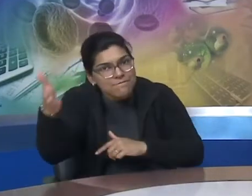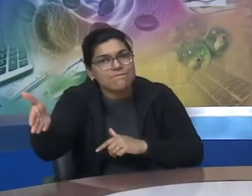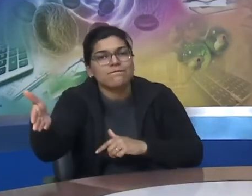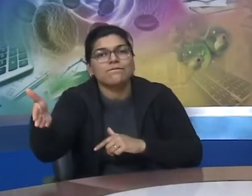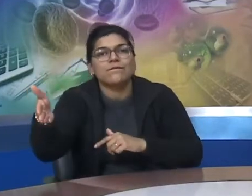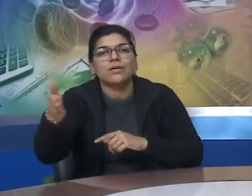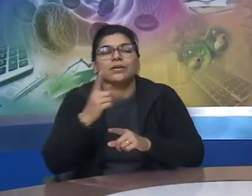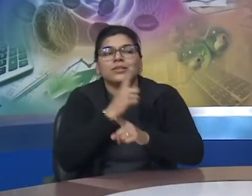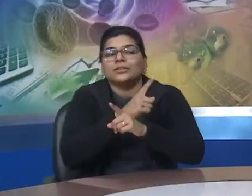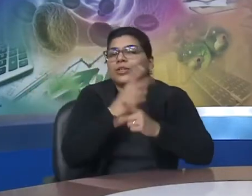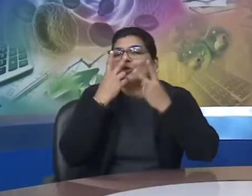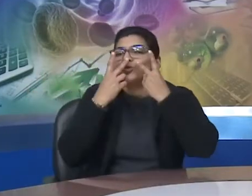and